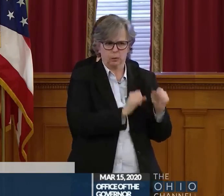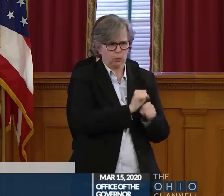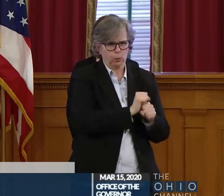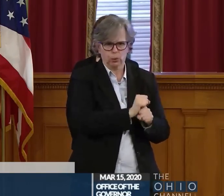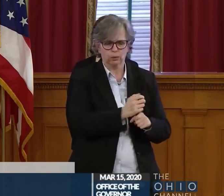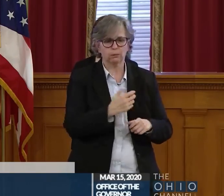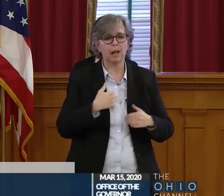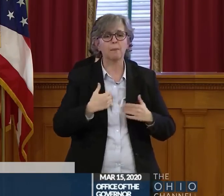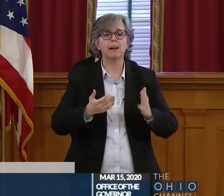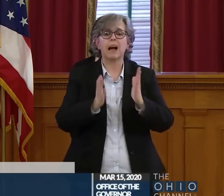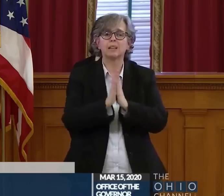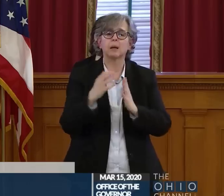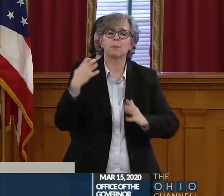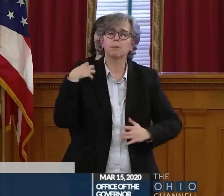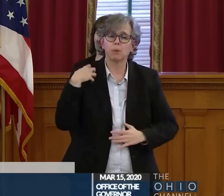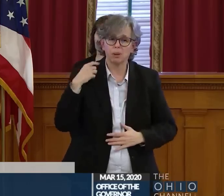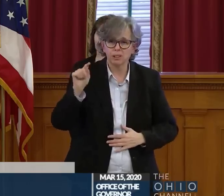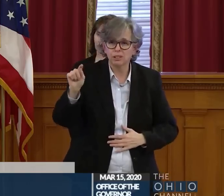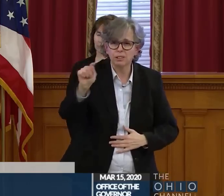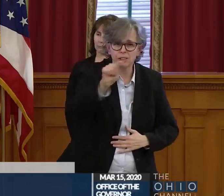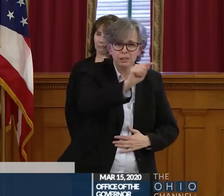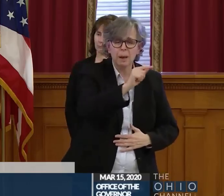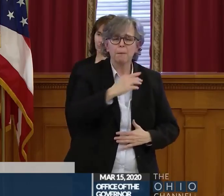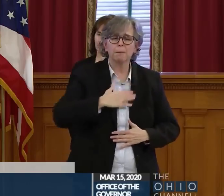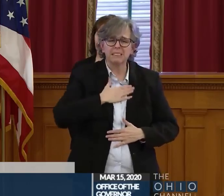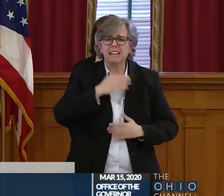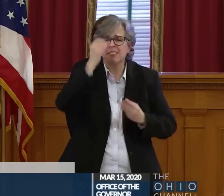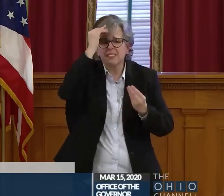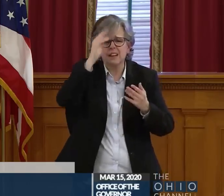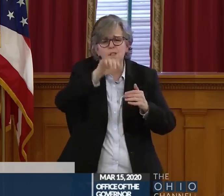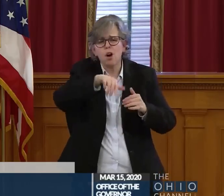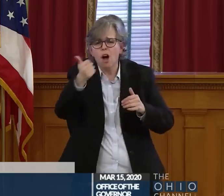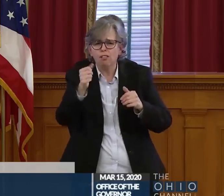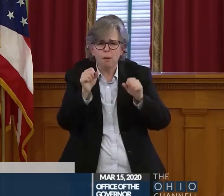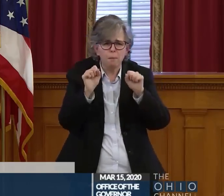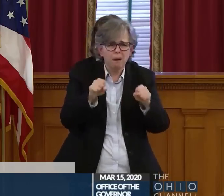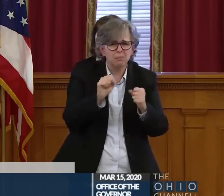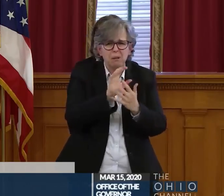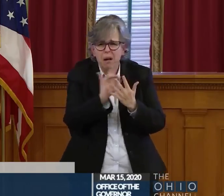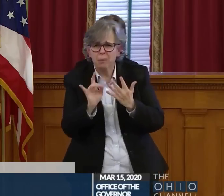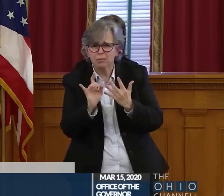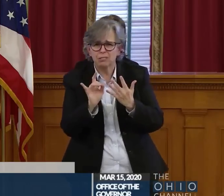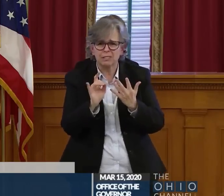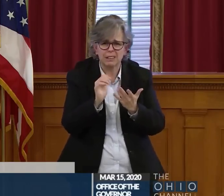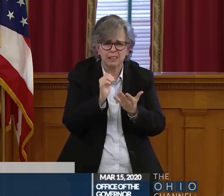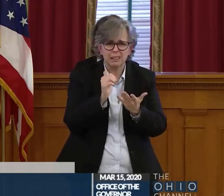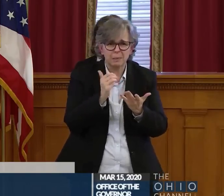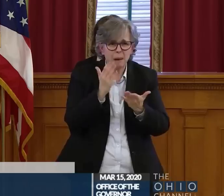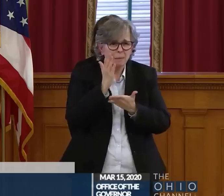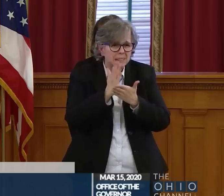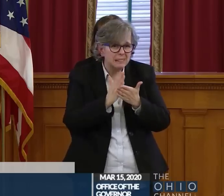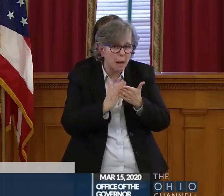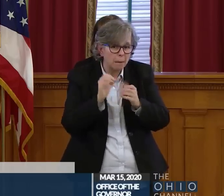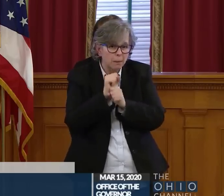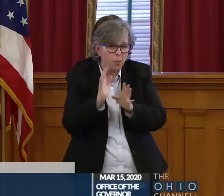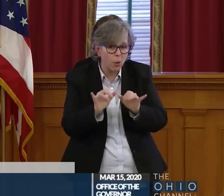that and kind of drill down and see if there are any more employees that could actually effectively work from